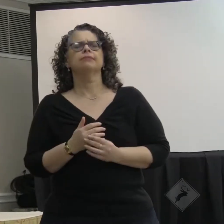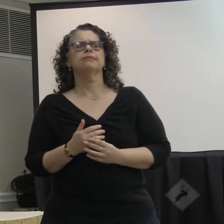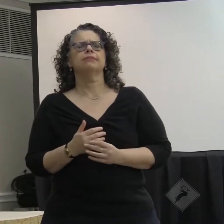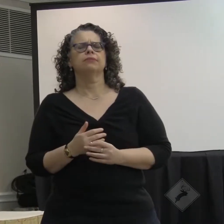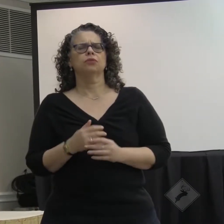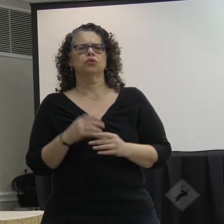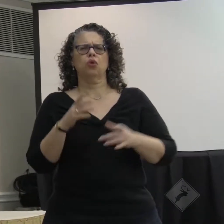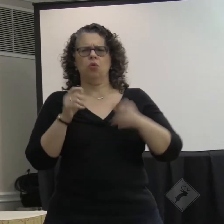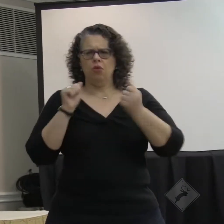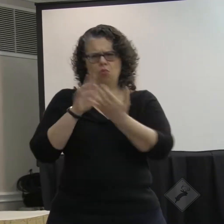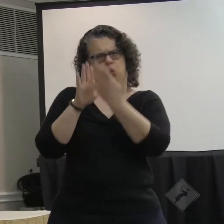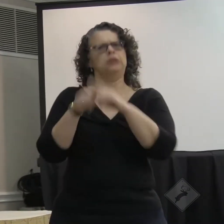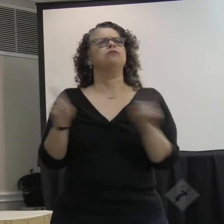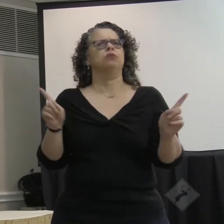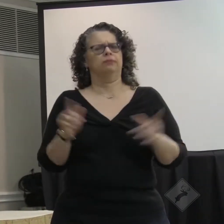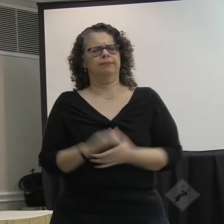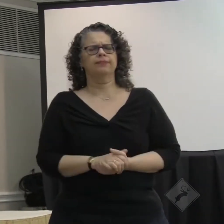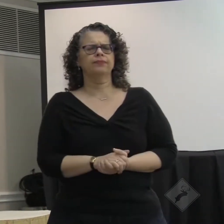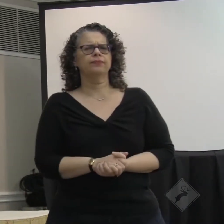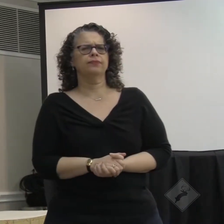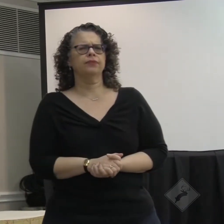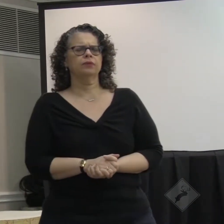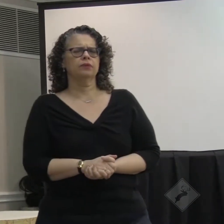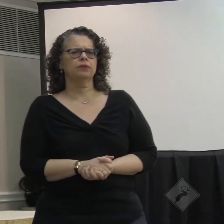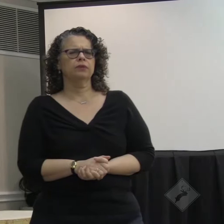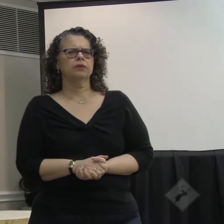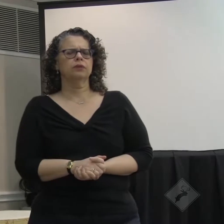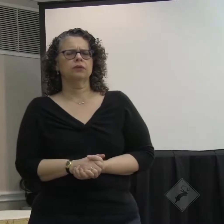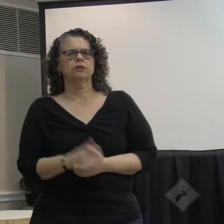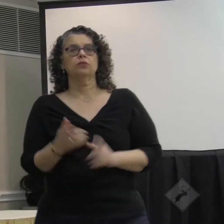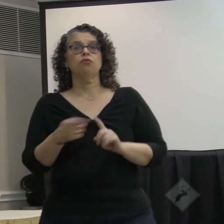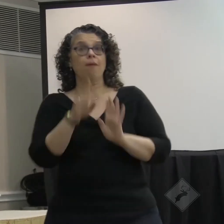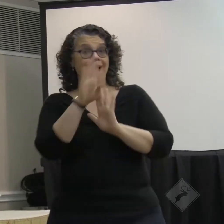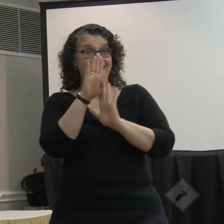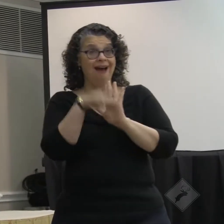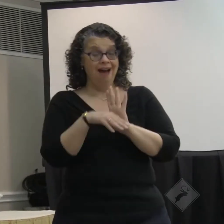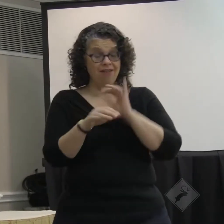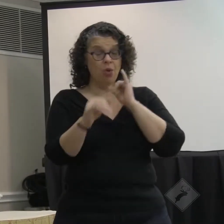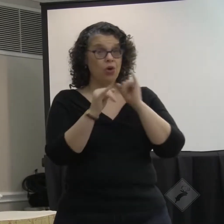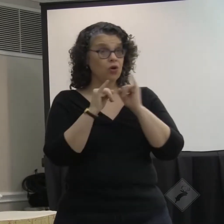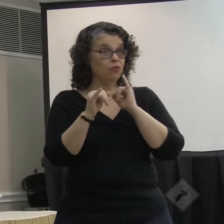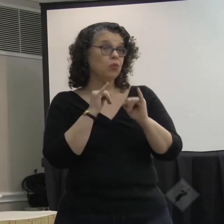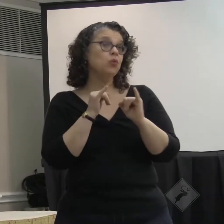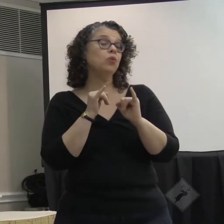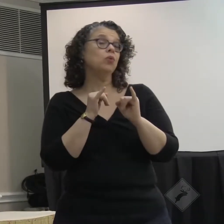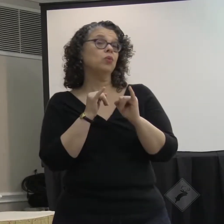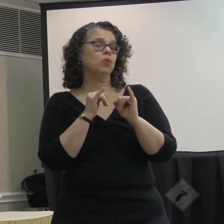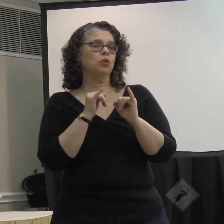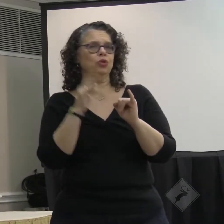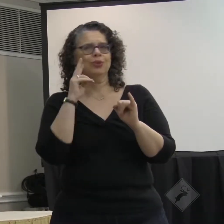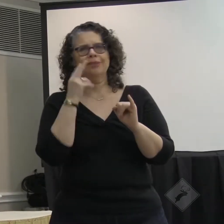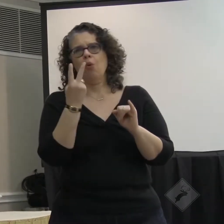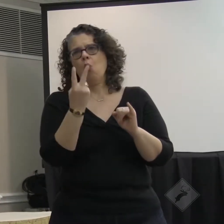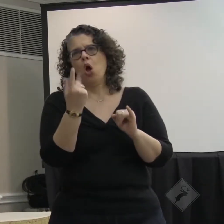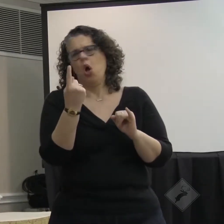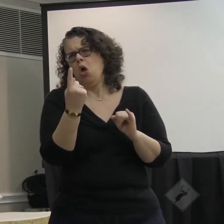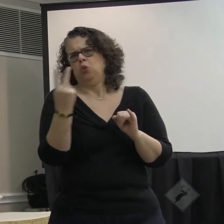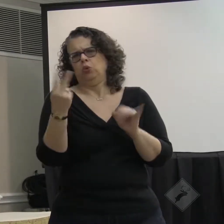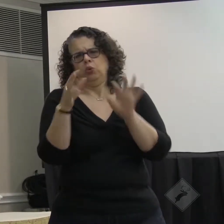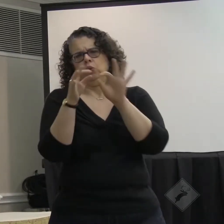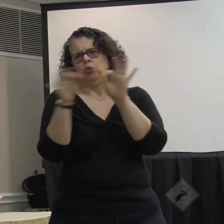have to deal with it differently. So out of a half-hour interview, you will only see 1 or 2